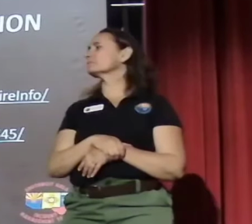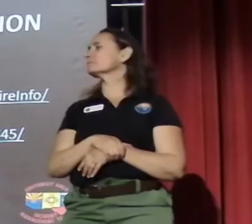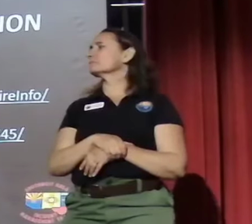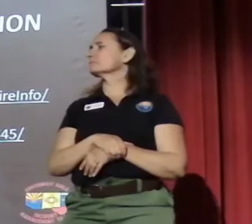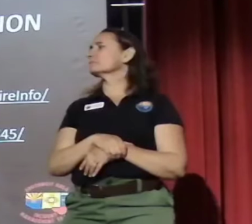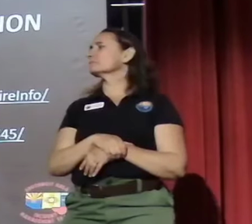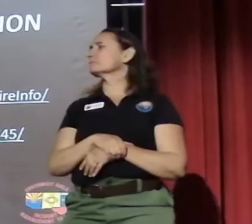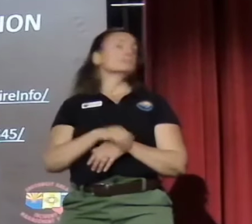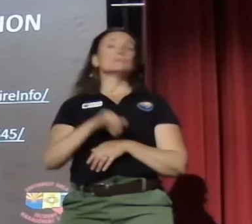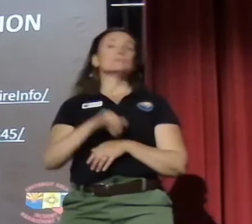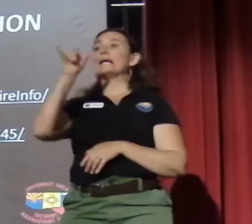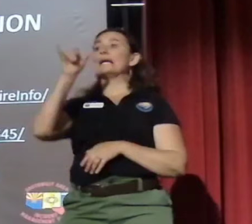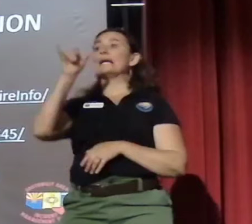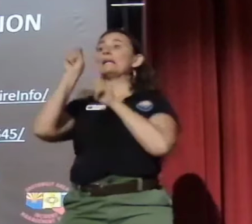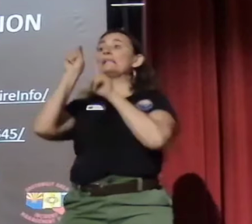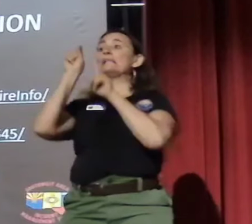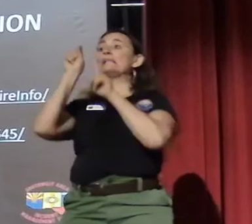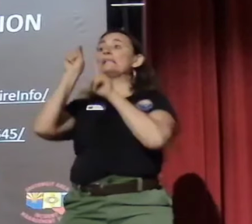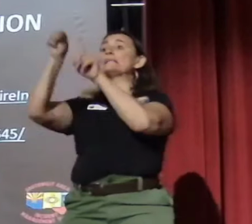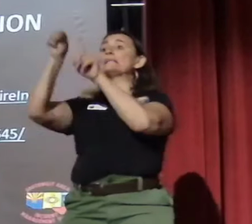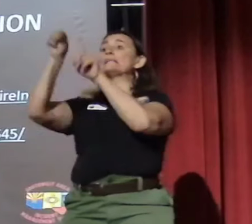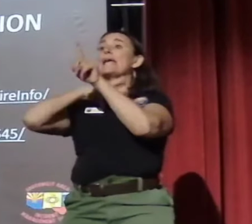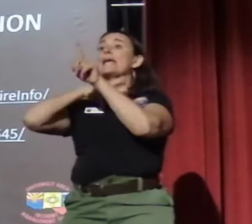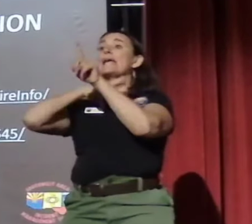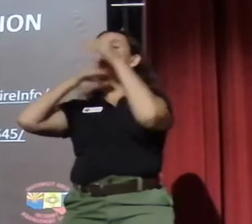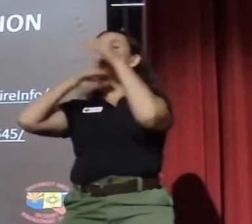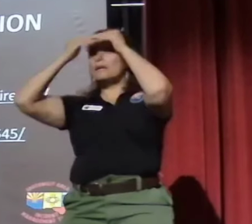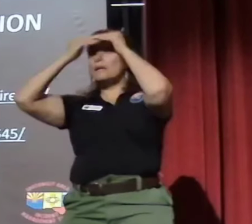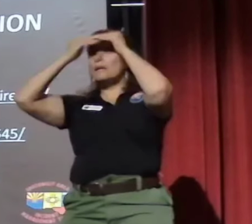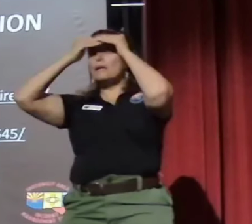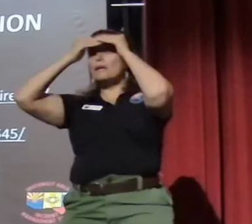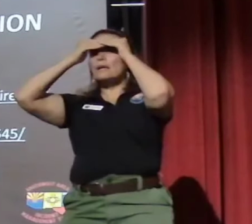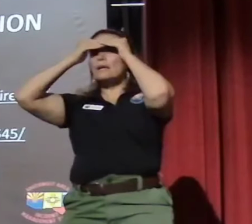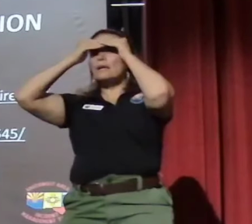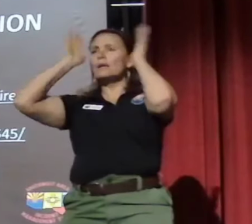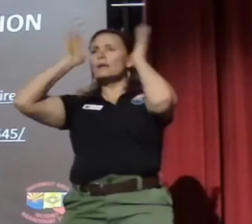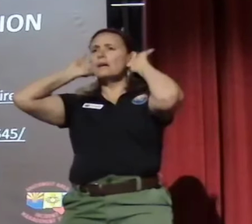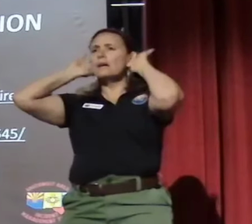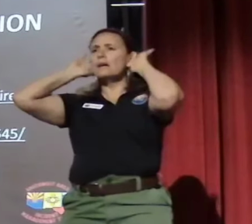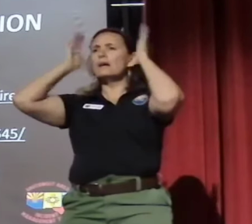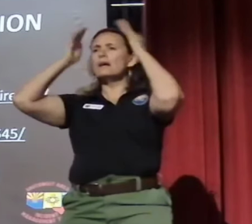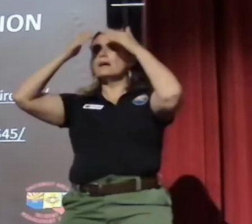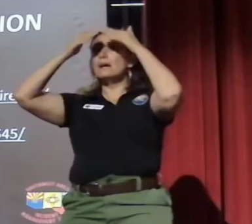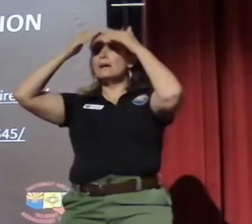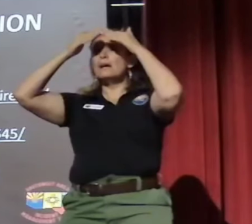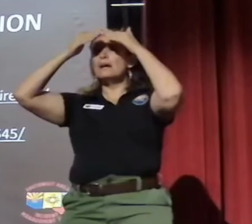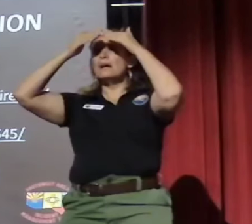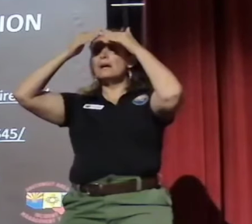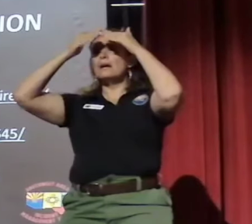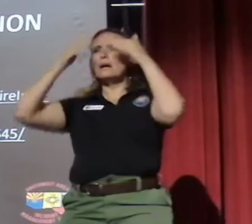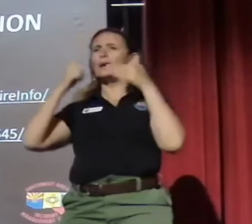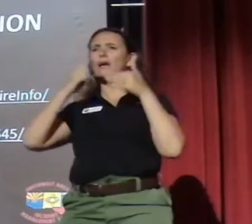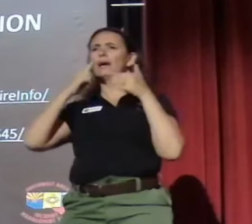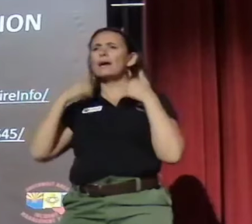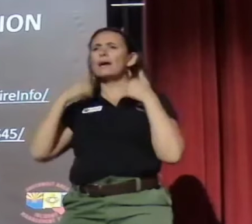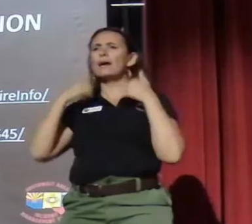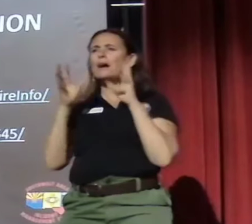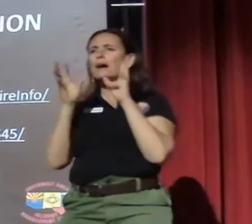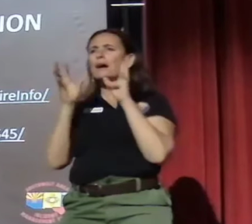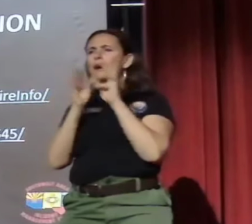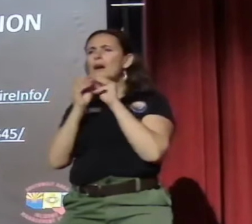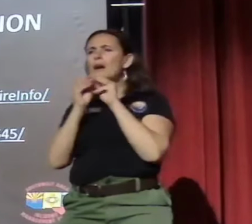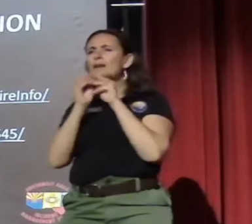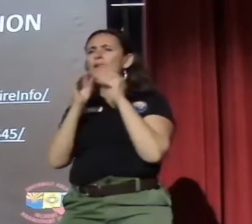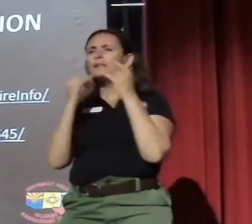Yes, ma'am, and then I will go back there. Information on this one. I understand there was a meeting today to determine about closing